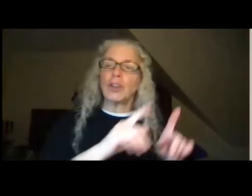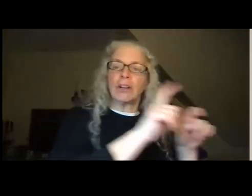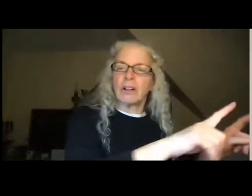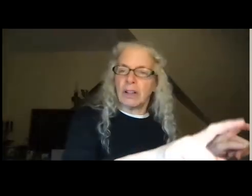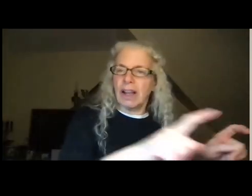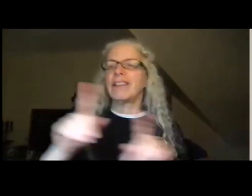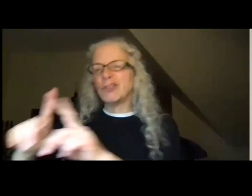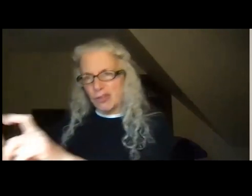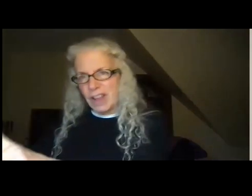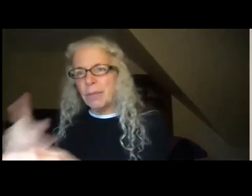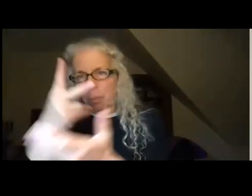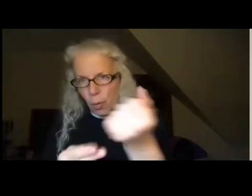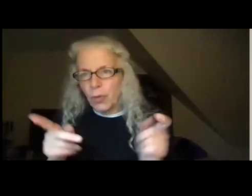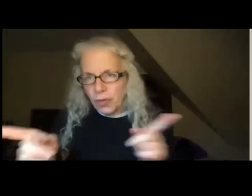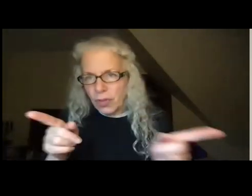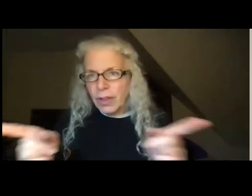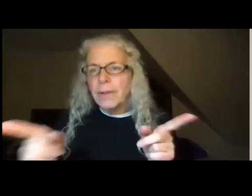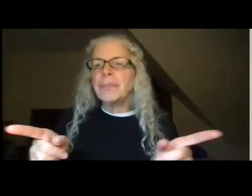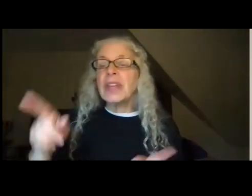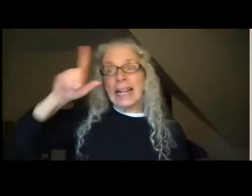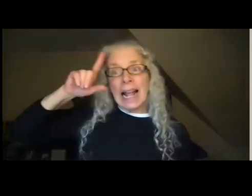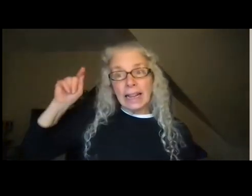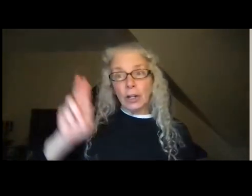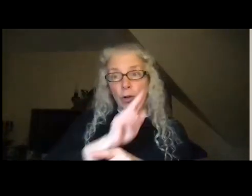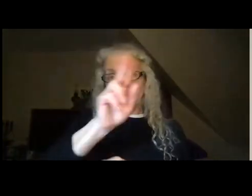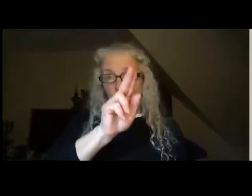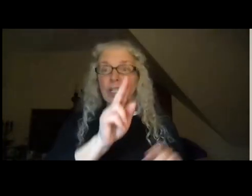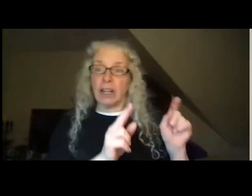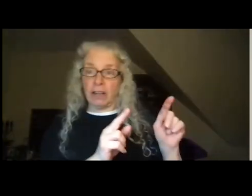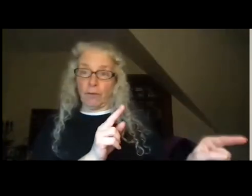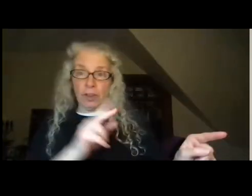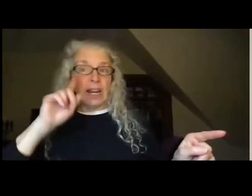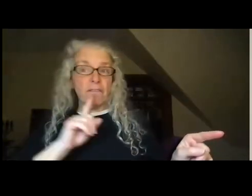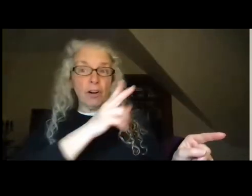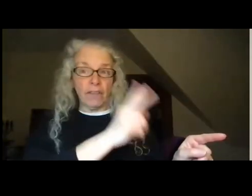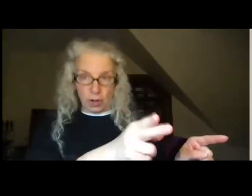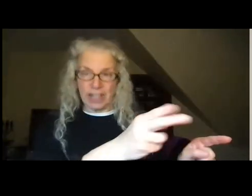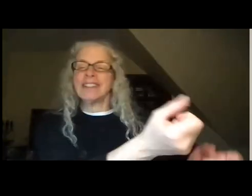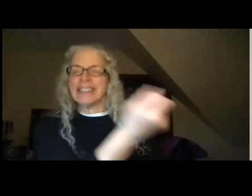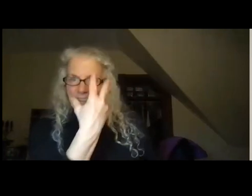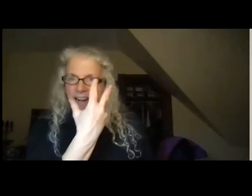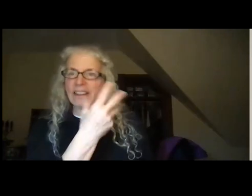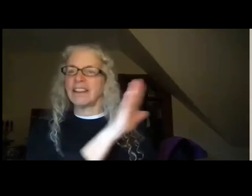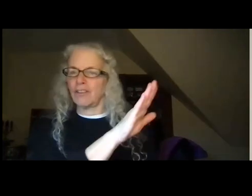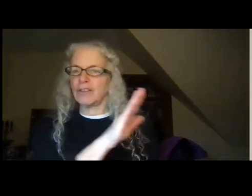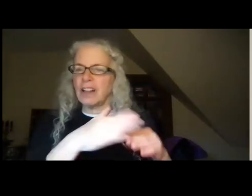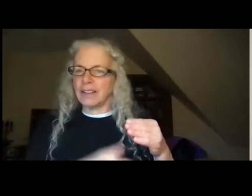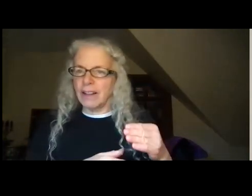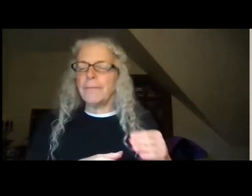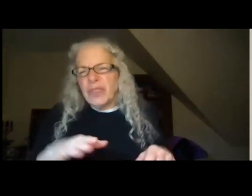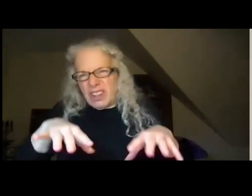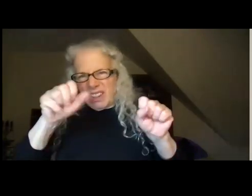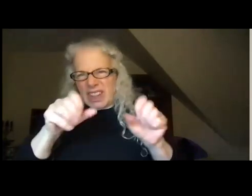received the results from Gallaudet University, so I do have them on hand. I will also be meeting with them on Friday